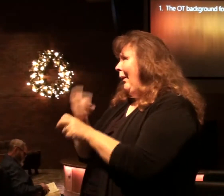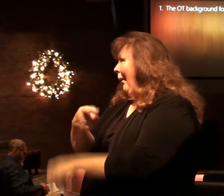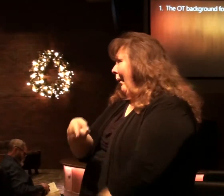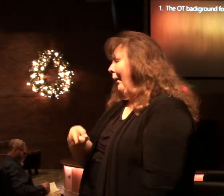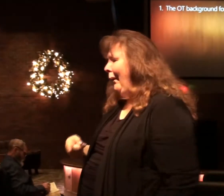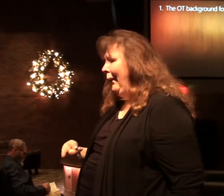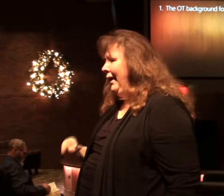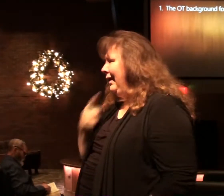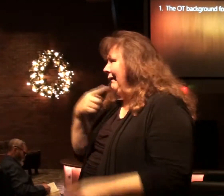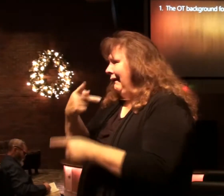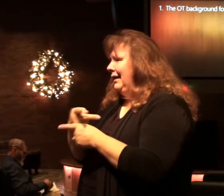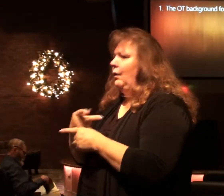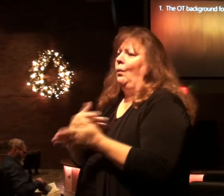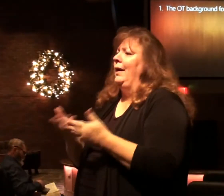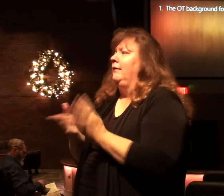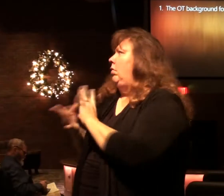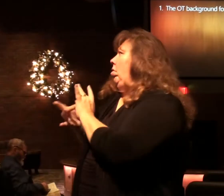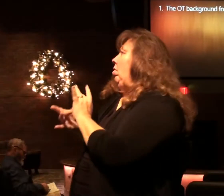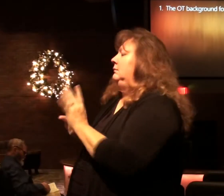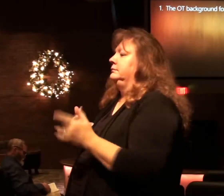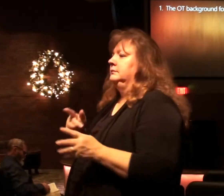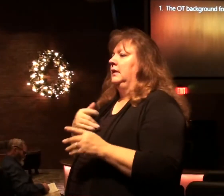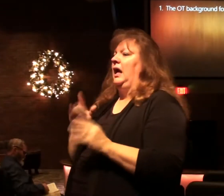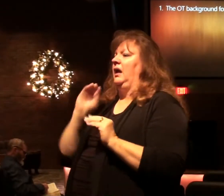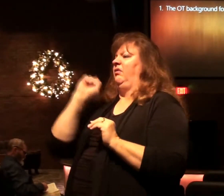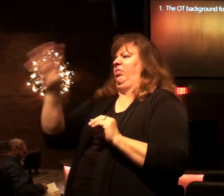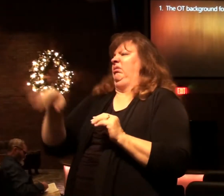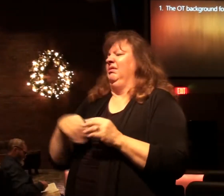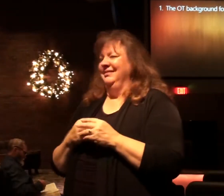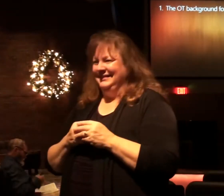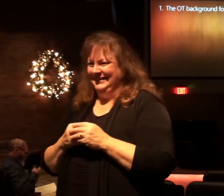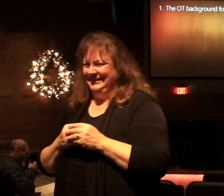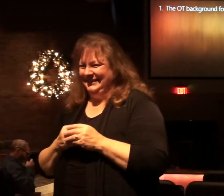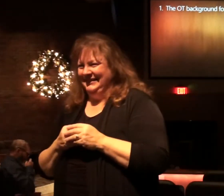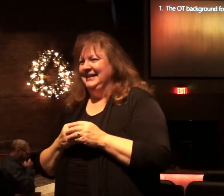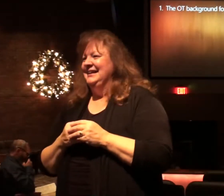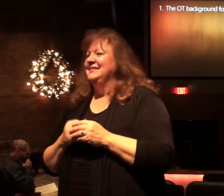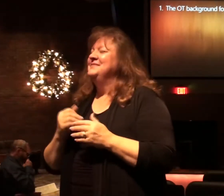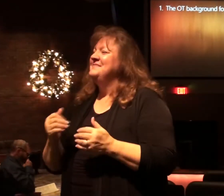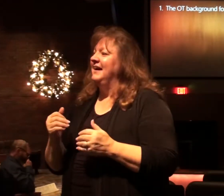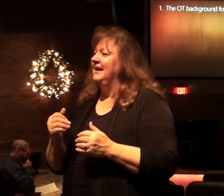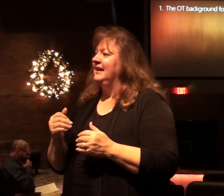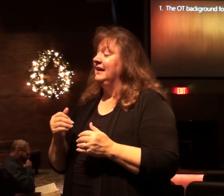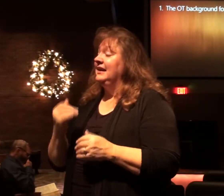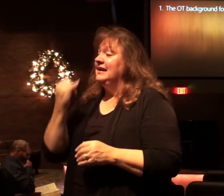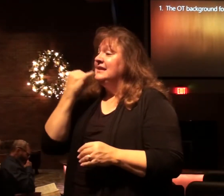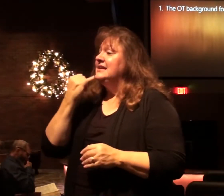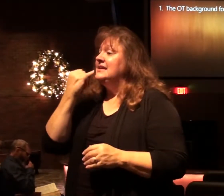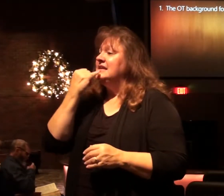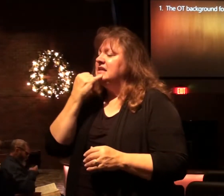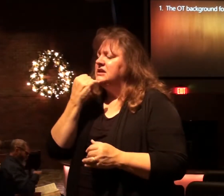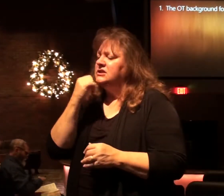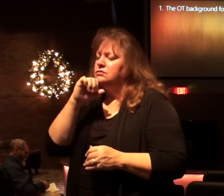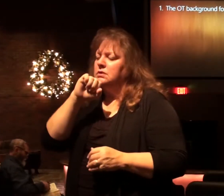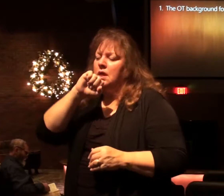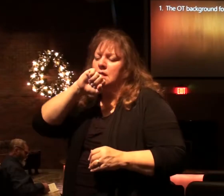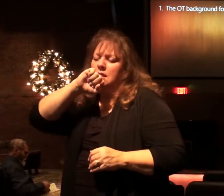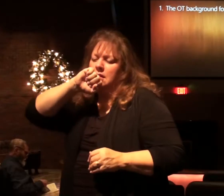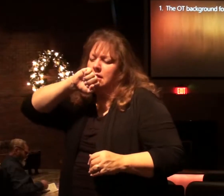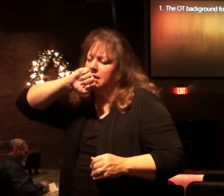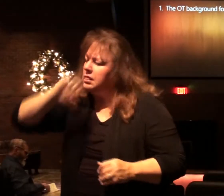and they didn't take good care." Whatever he said, I just filled that in. Now he's saying, now Israel loved